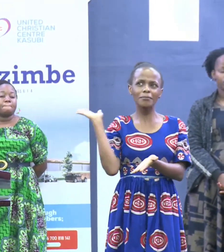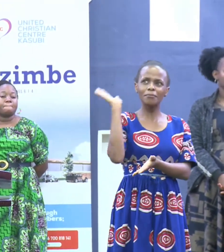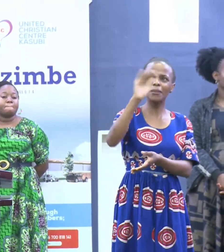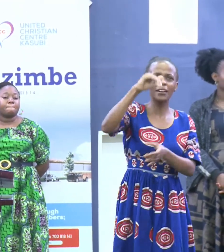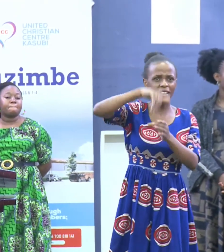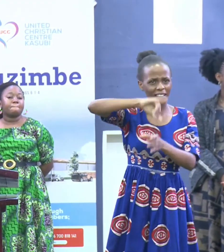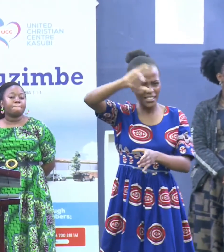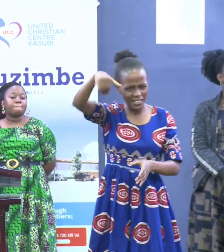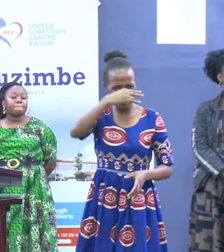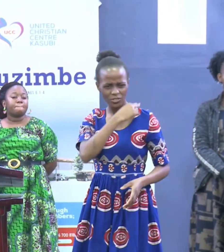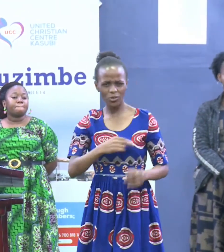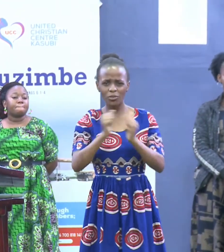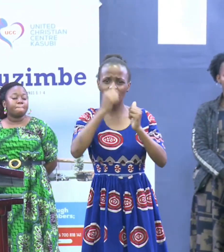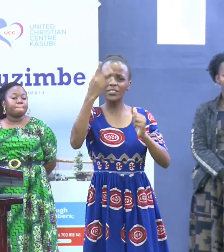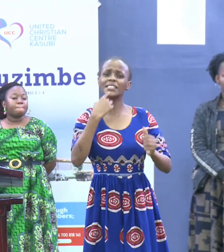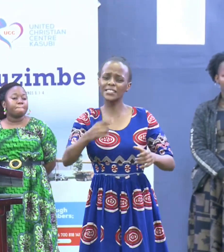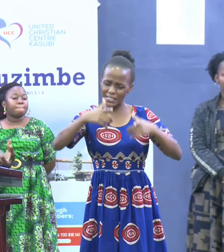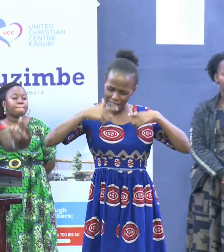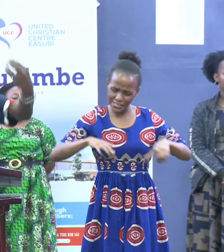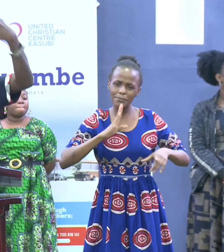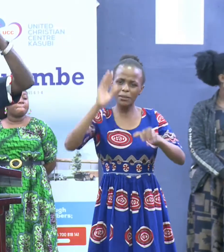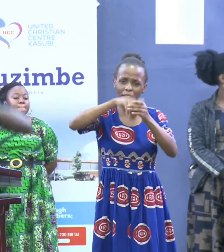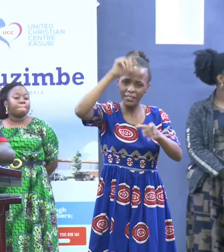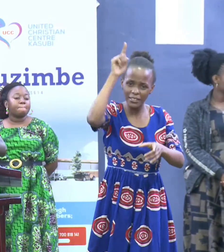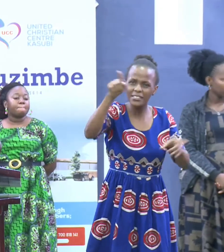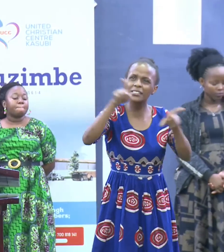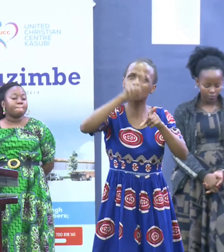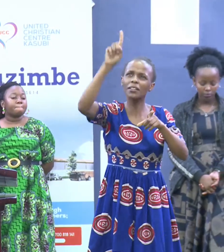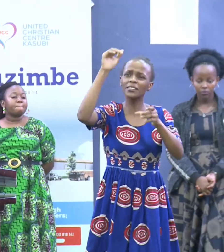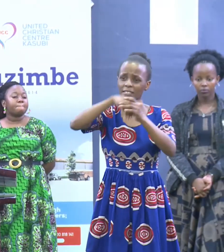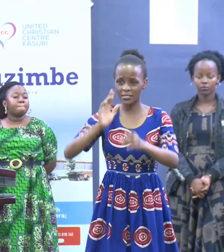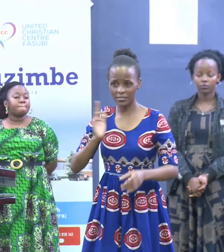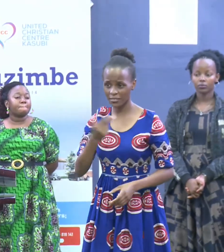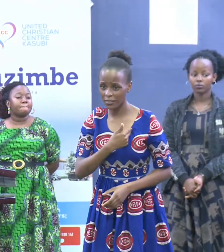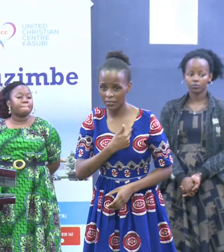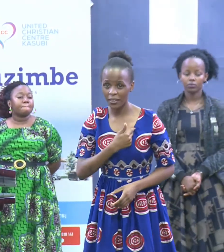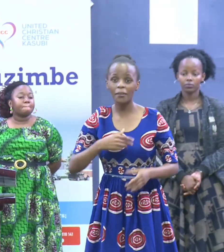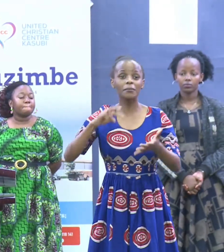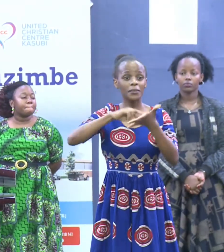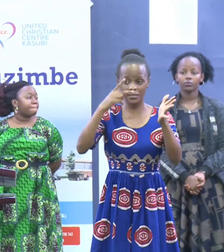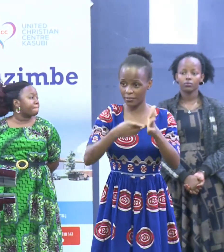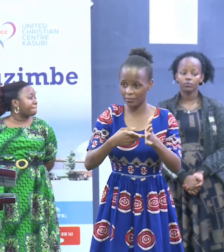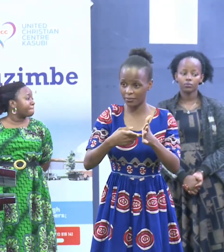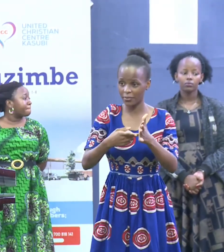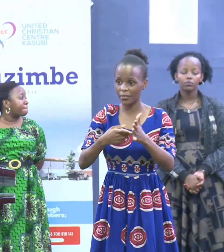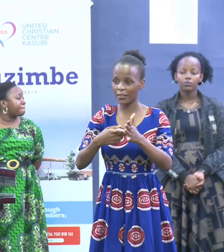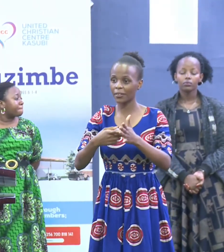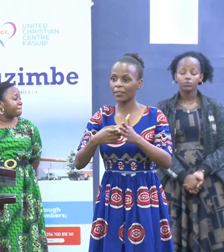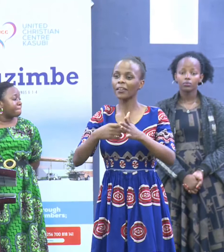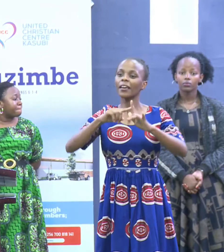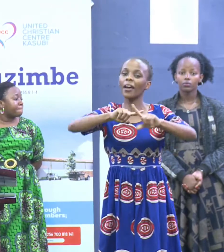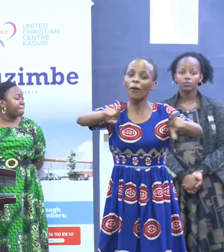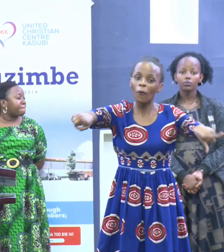And he comes in John 15 and tells us to obey him. Just like he obeys now. Then,